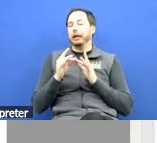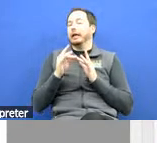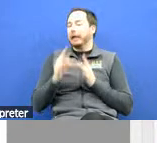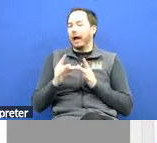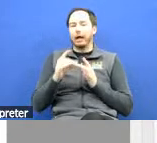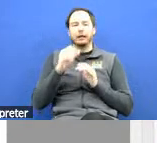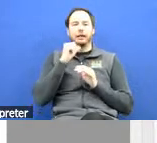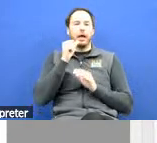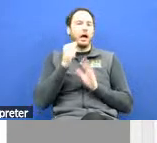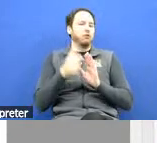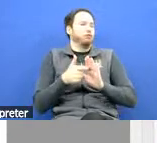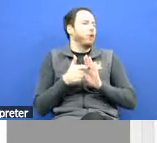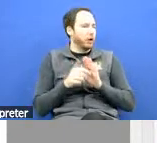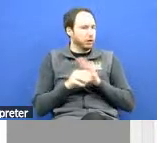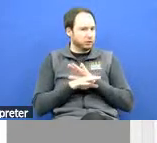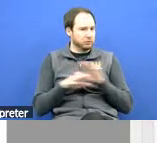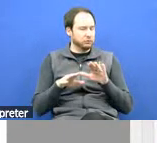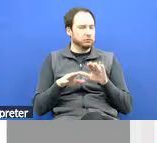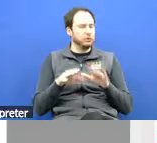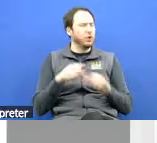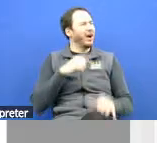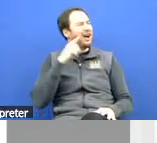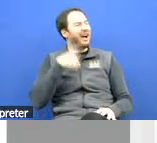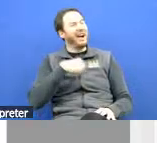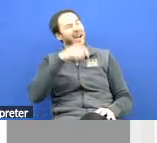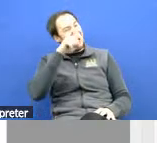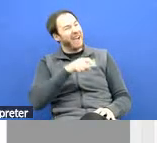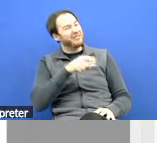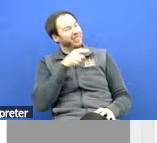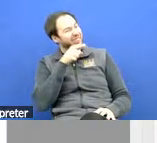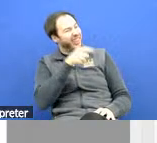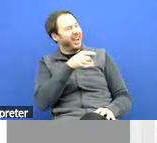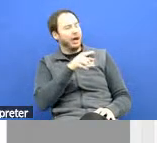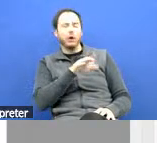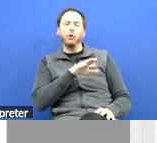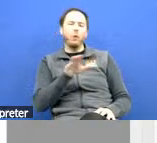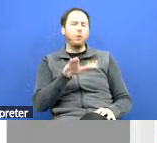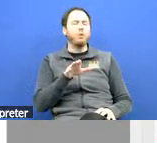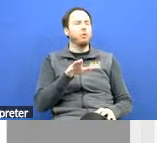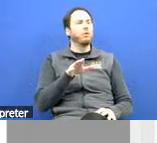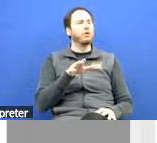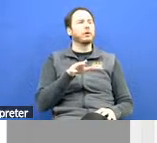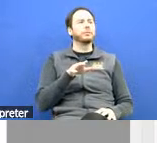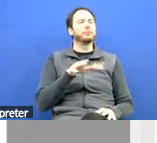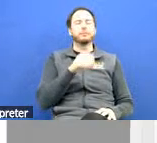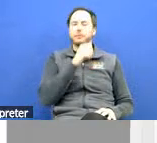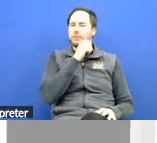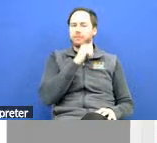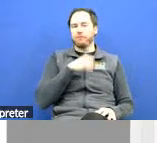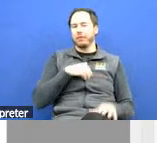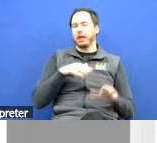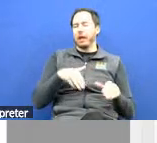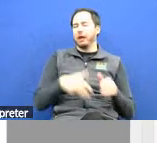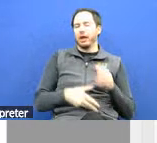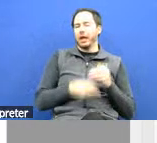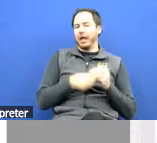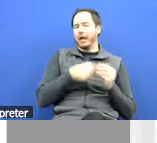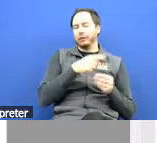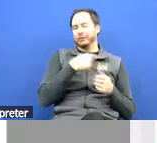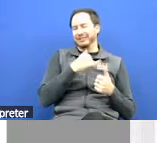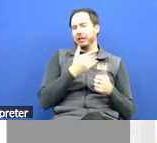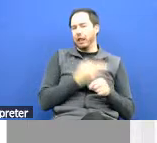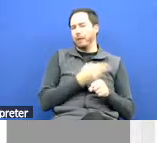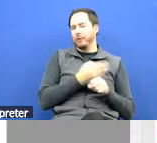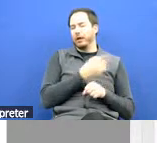a requirement. So don't think, oh, I'm going to have to choose. One of the other things I hadn't had a chance to put in this document, but we've